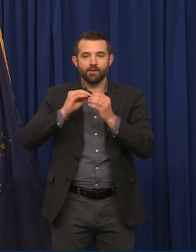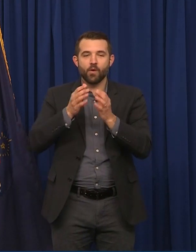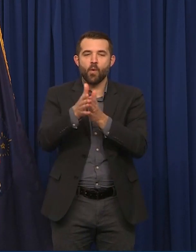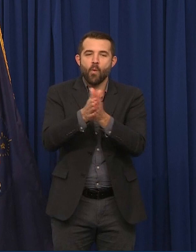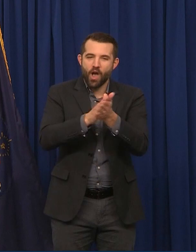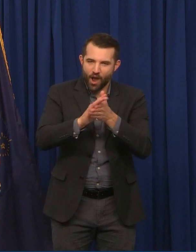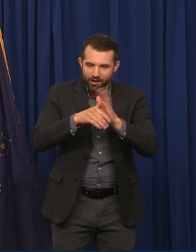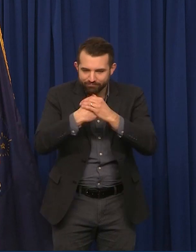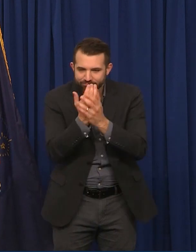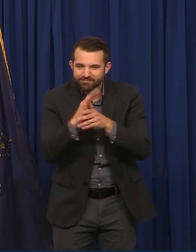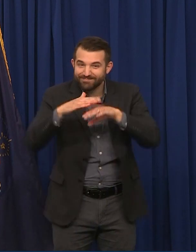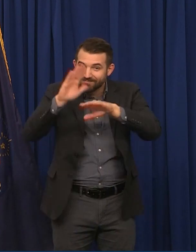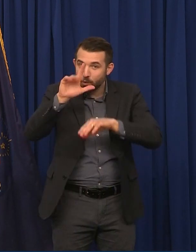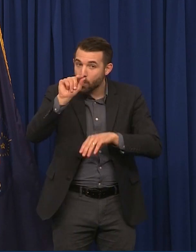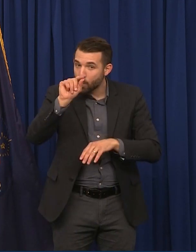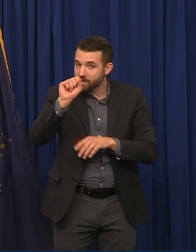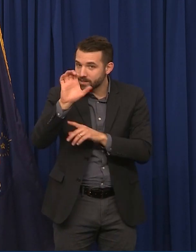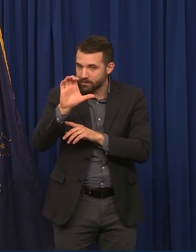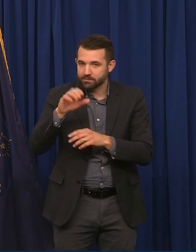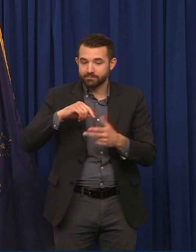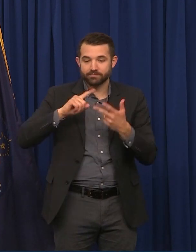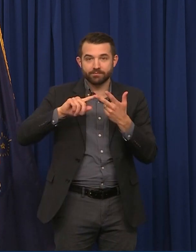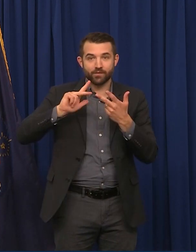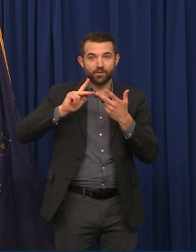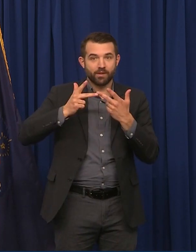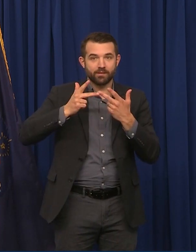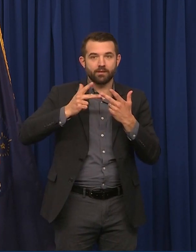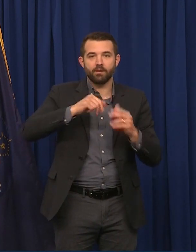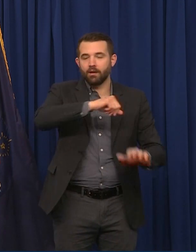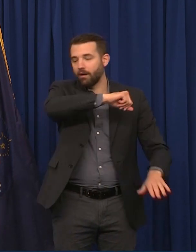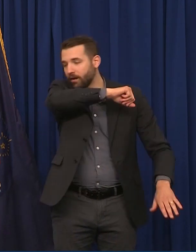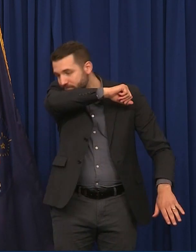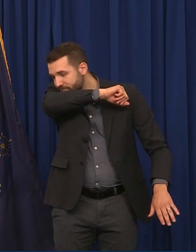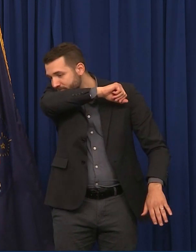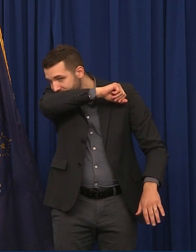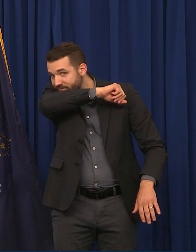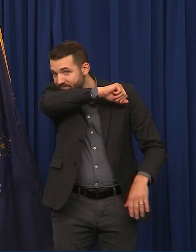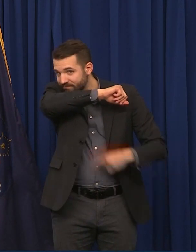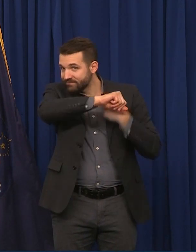our coughs, and making sure we all stay healthy.